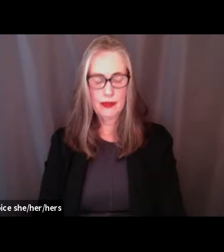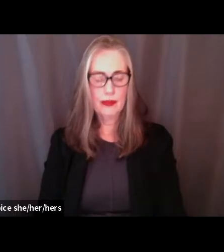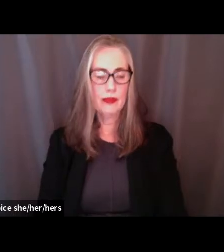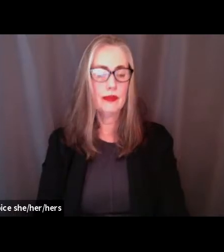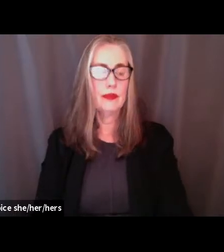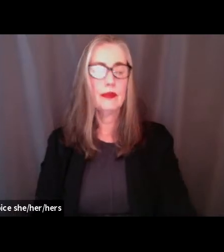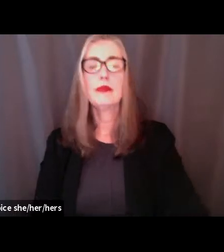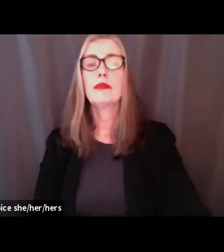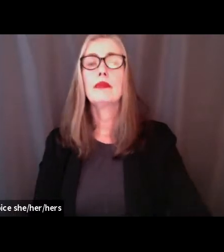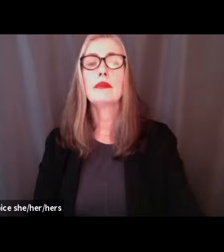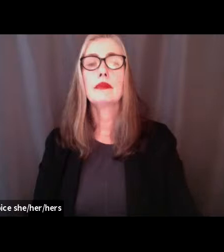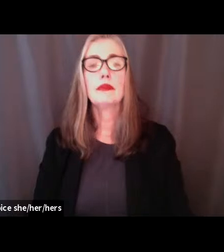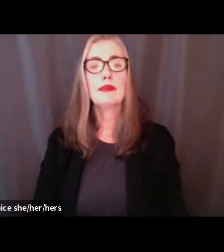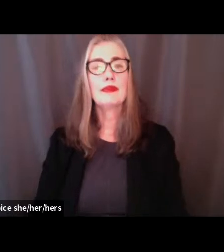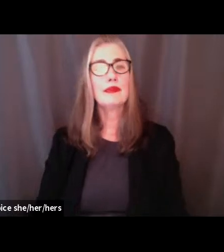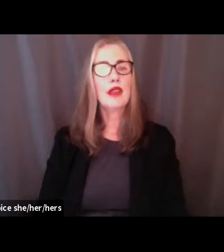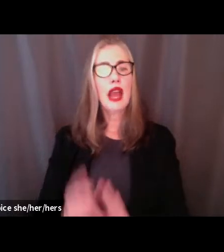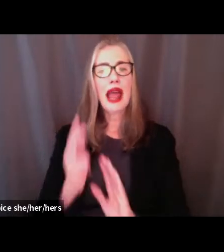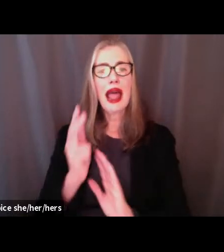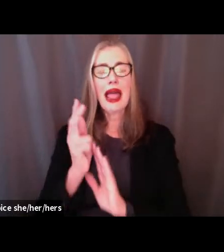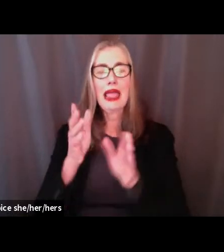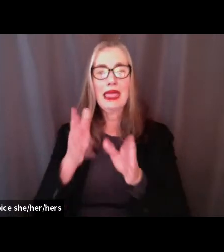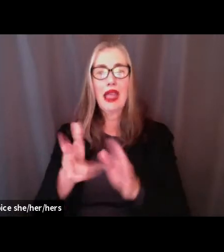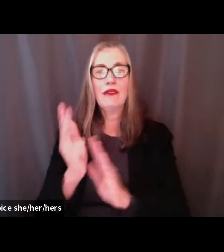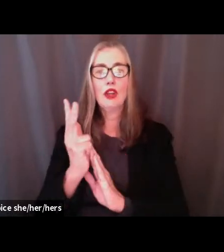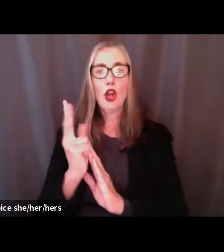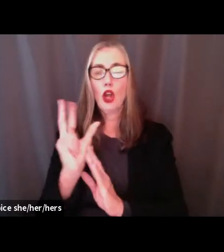Okay, looks like we have about 30 seconds left.